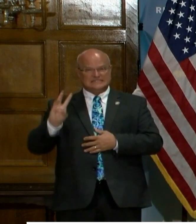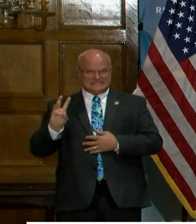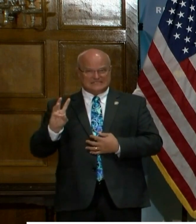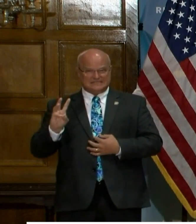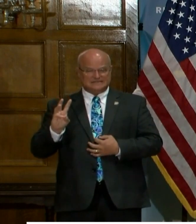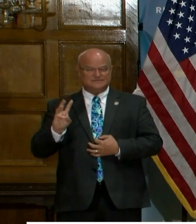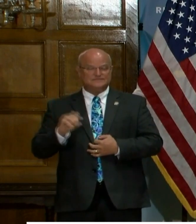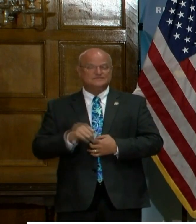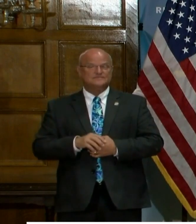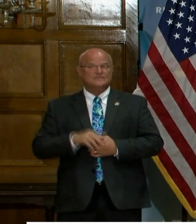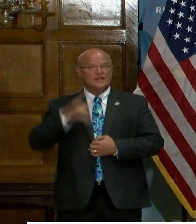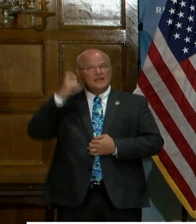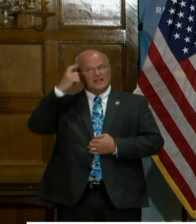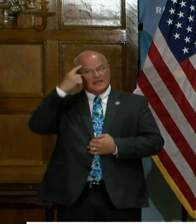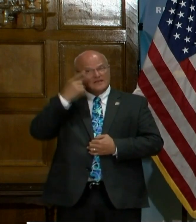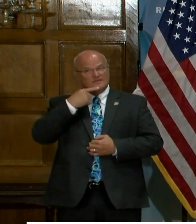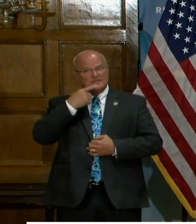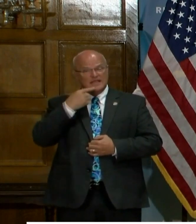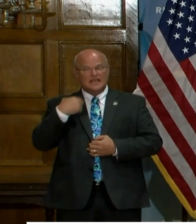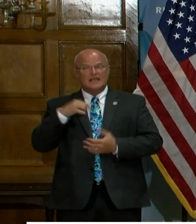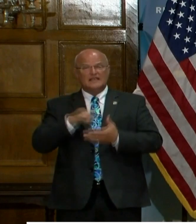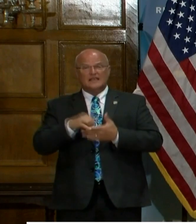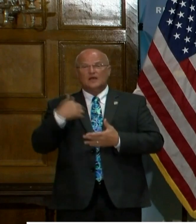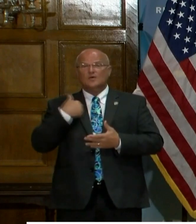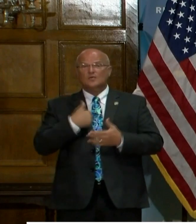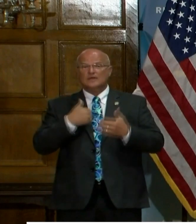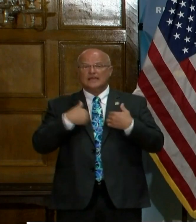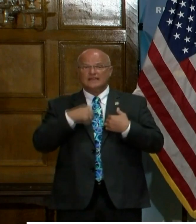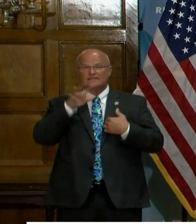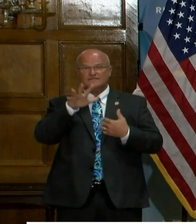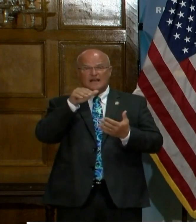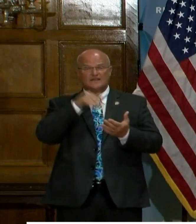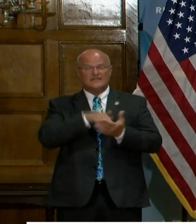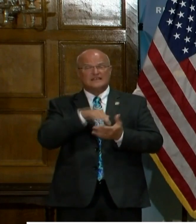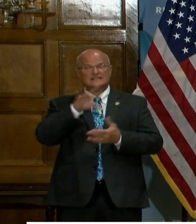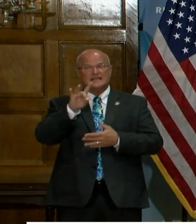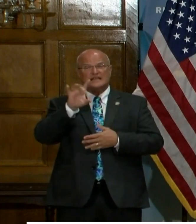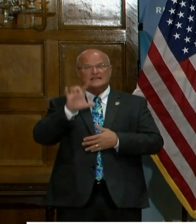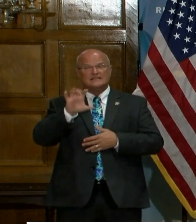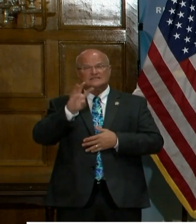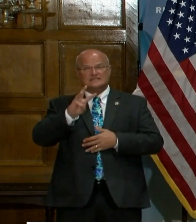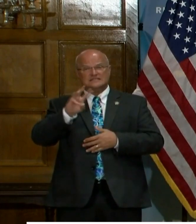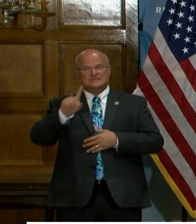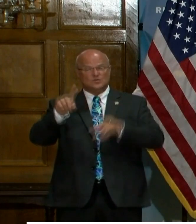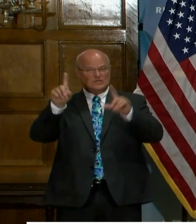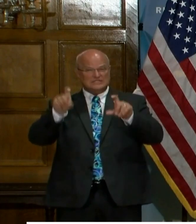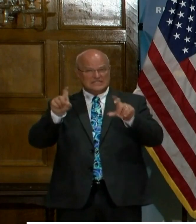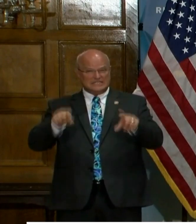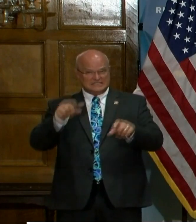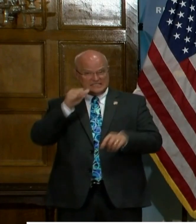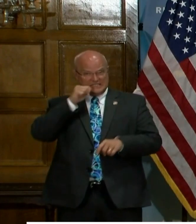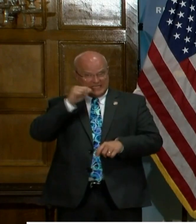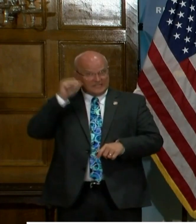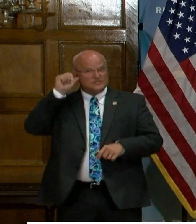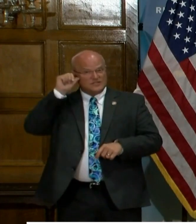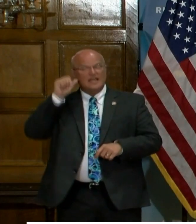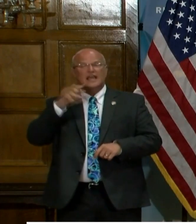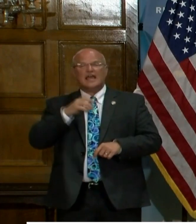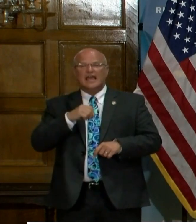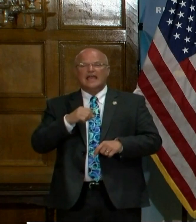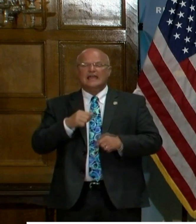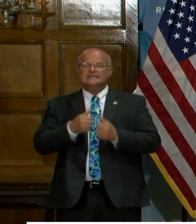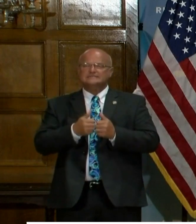24,776. The Governor has mentioned that we did have 5,861 tested yesterday, and we